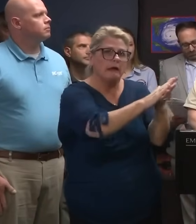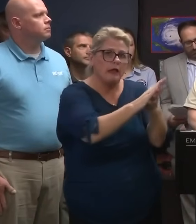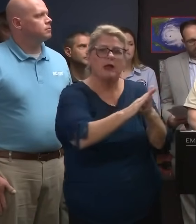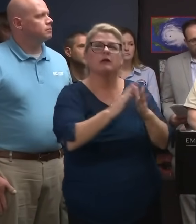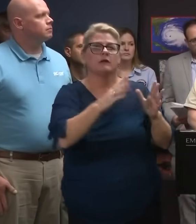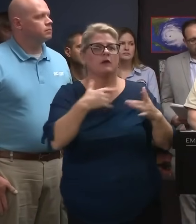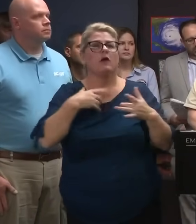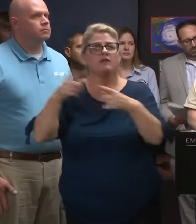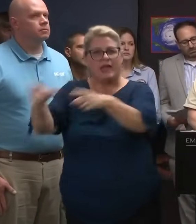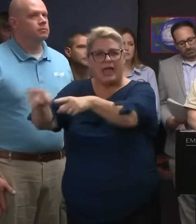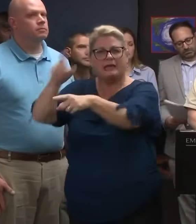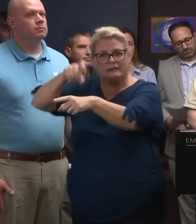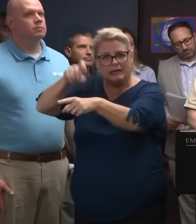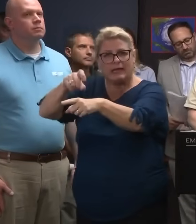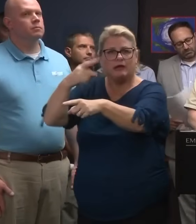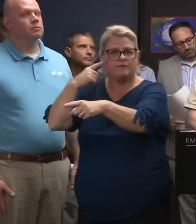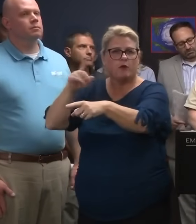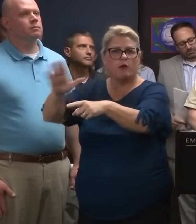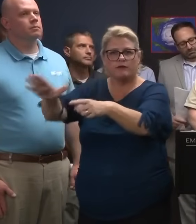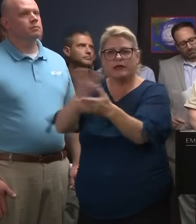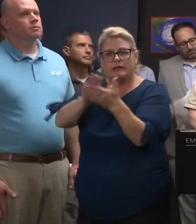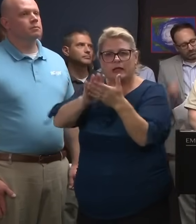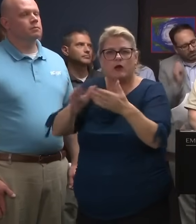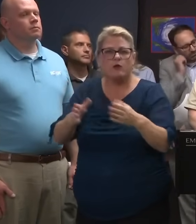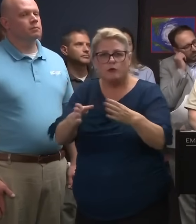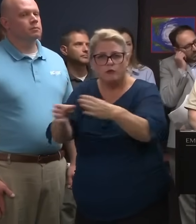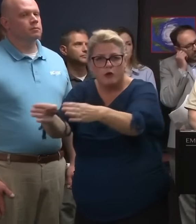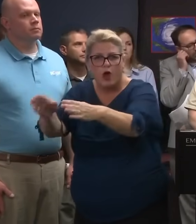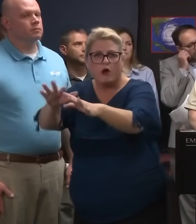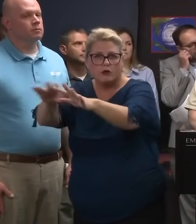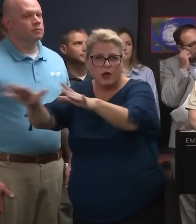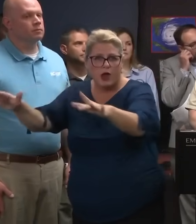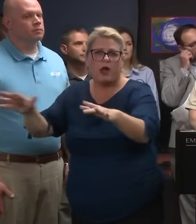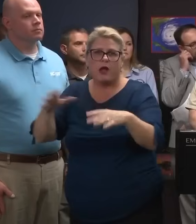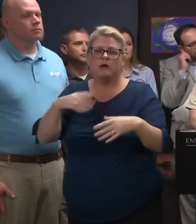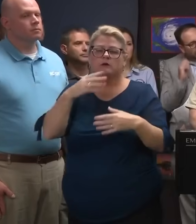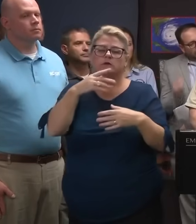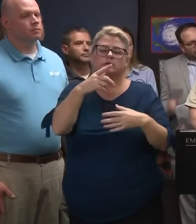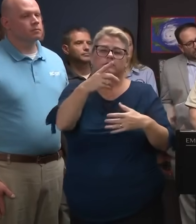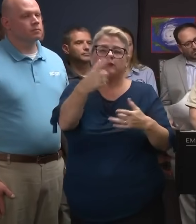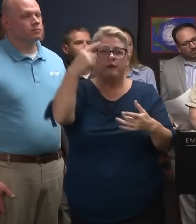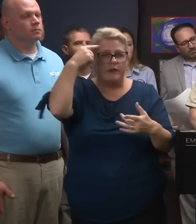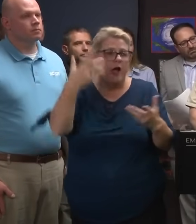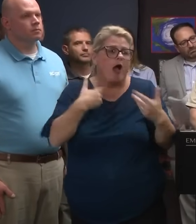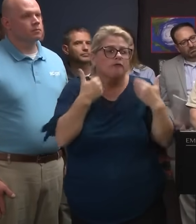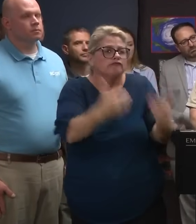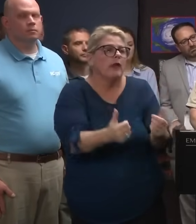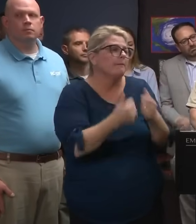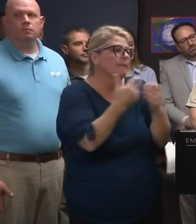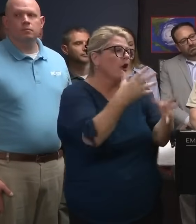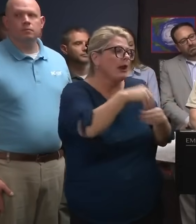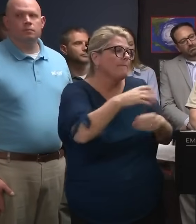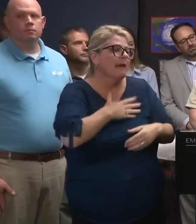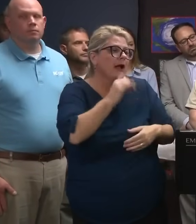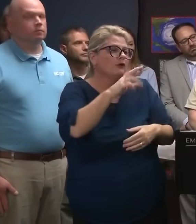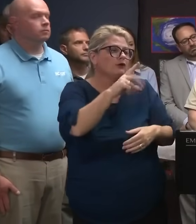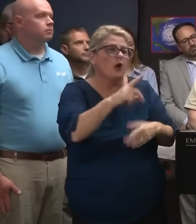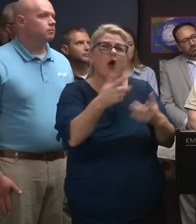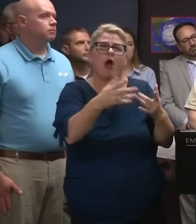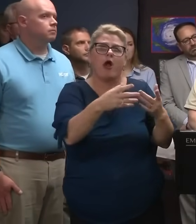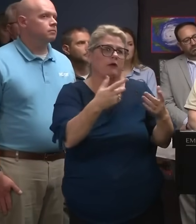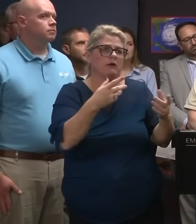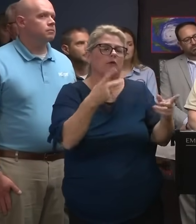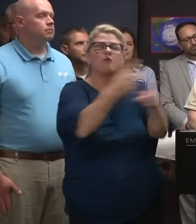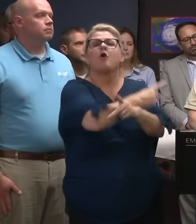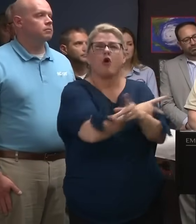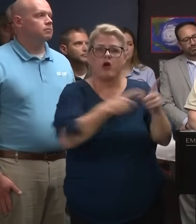clearing missions or emergency response to go to fires, debris fires in somebody's yard. We will reevaluate the